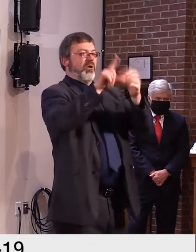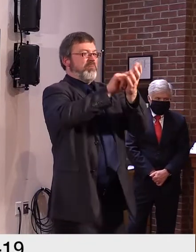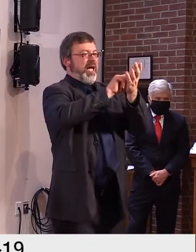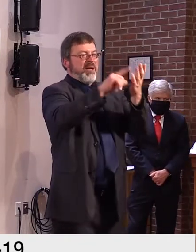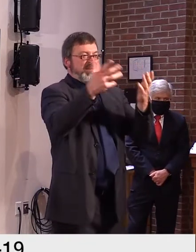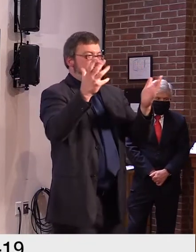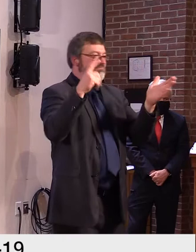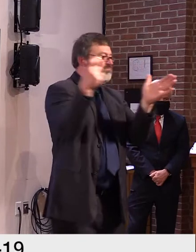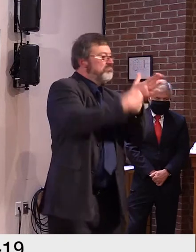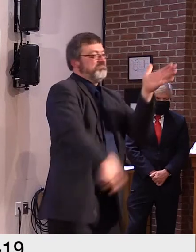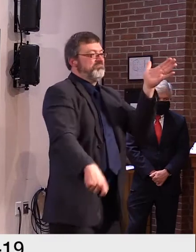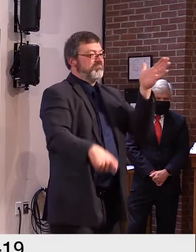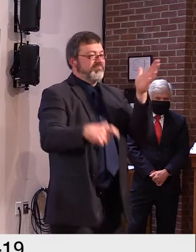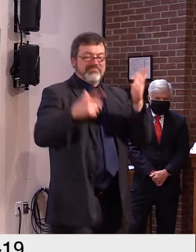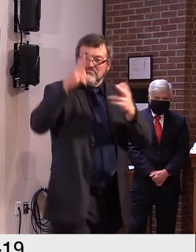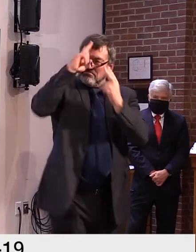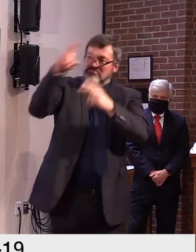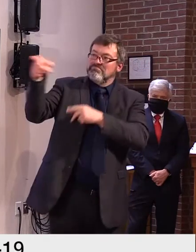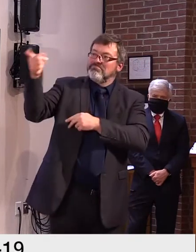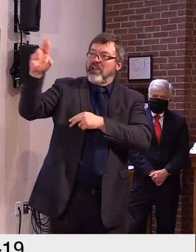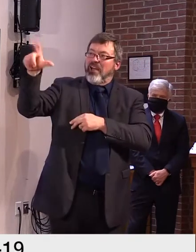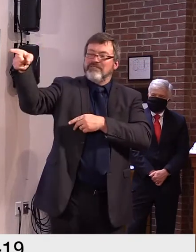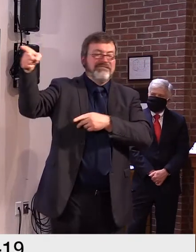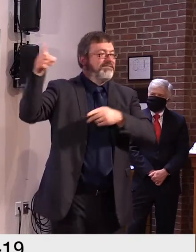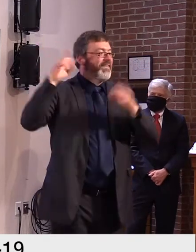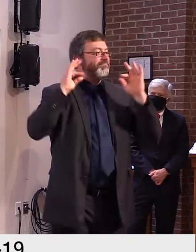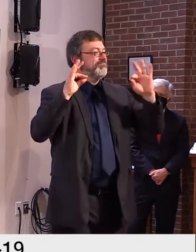With my luck, it'll be embargoed, but...